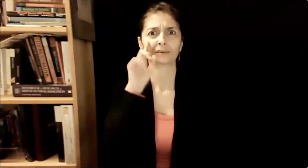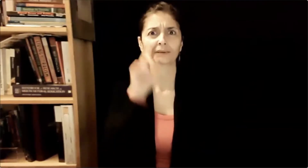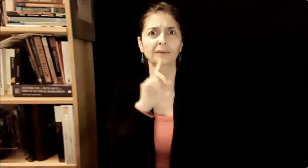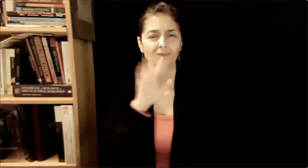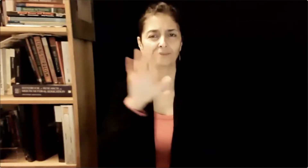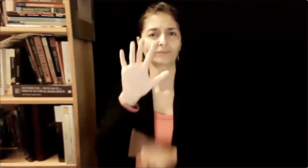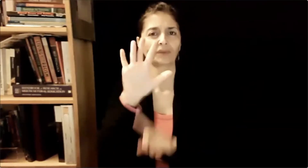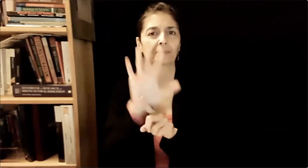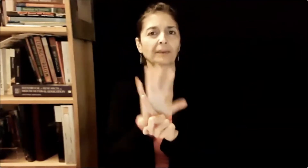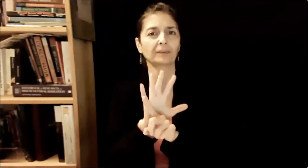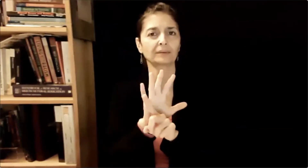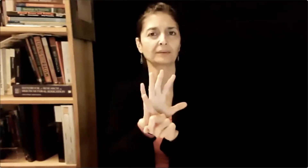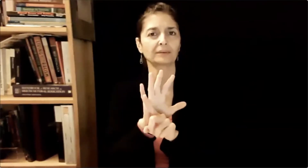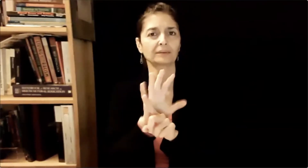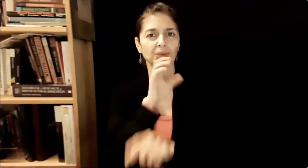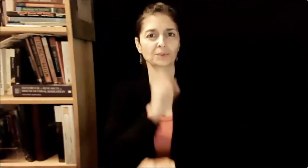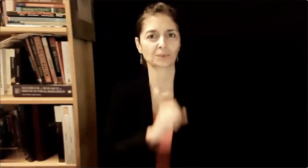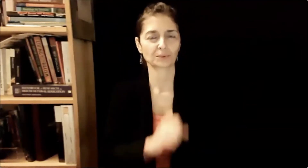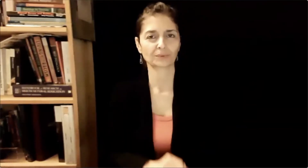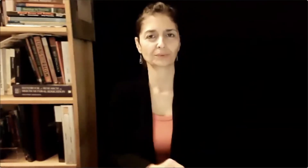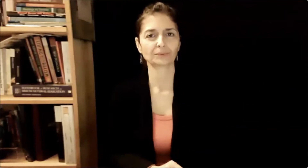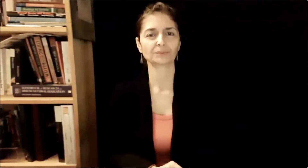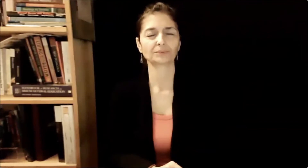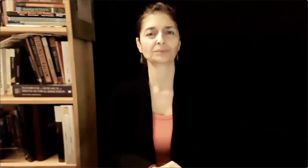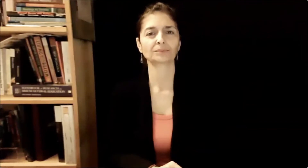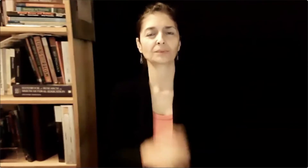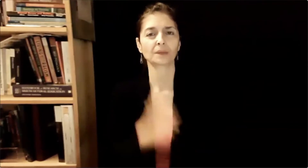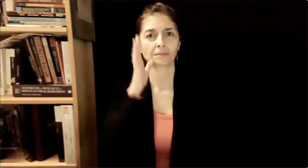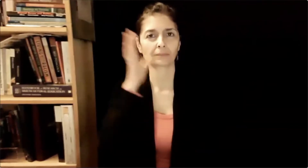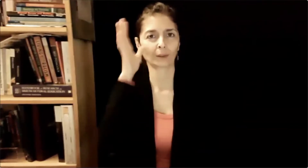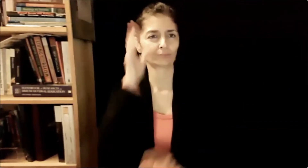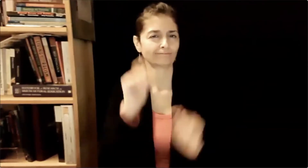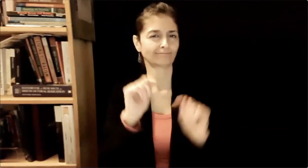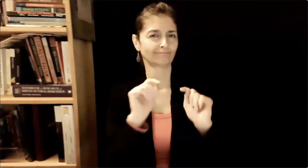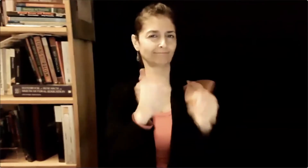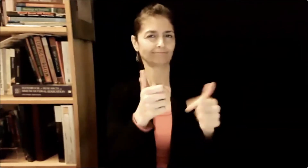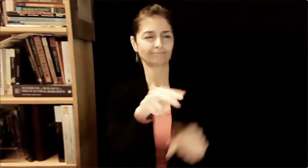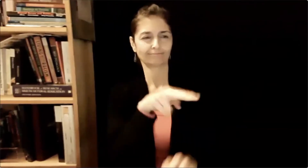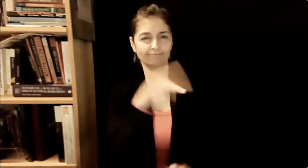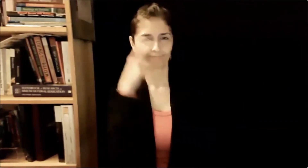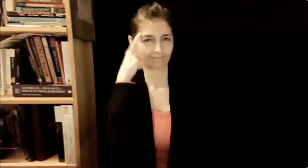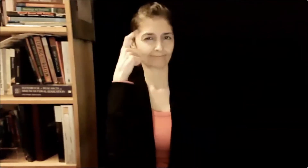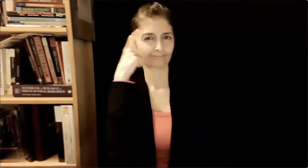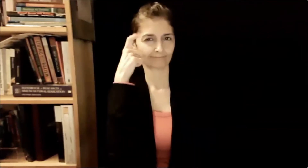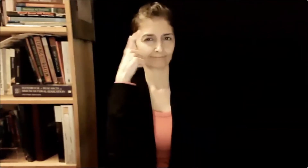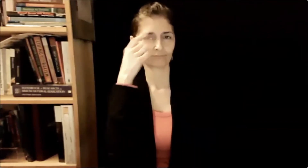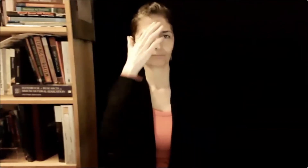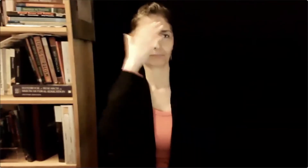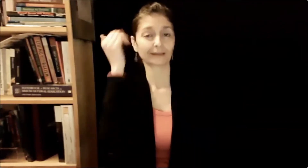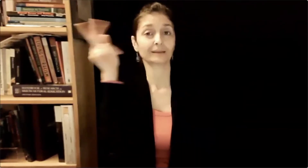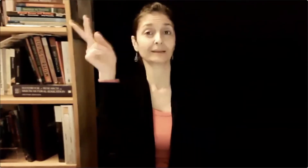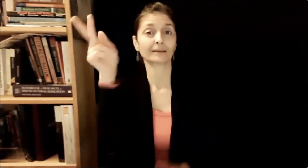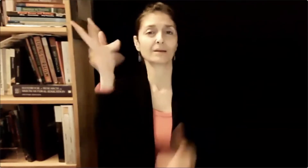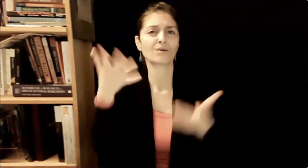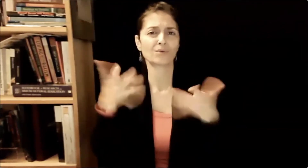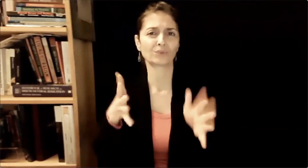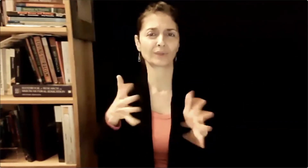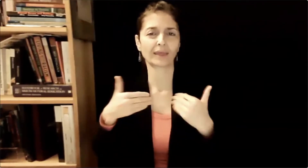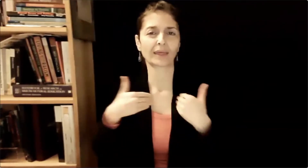I was diagnosed as deaf at 5 months old. My parents quickly surmised that I was deaf because